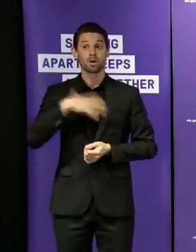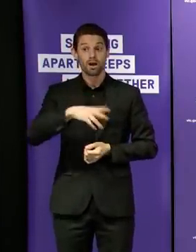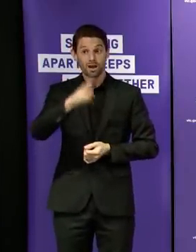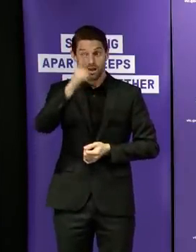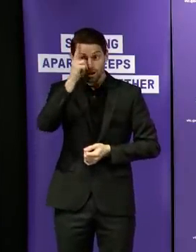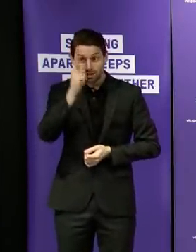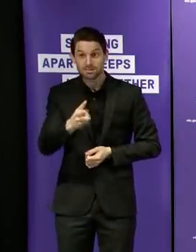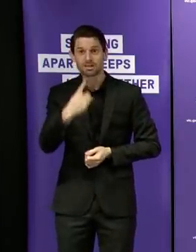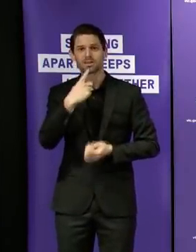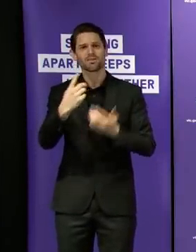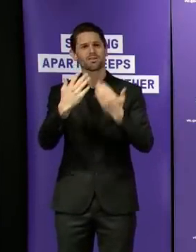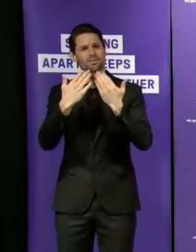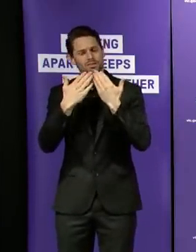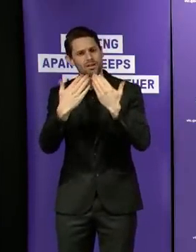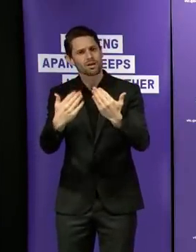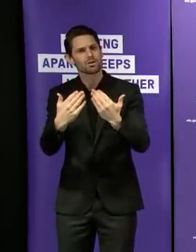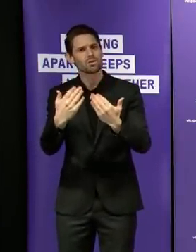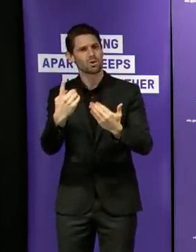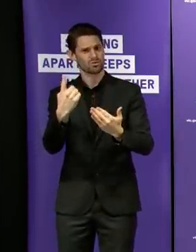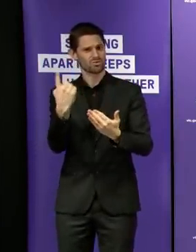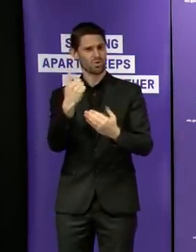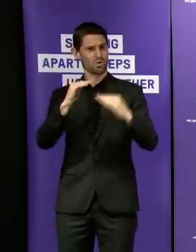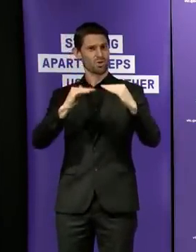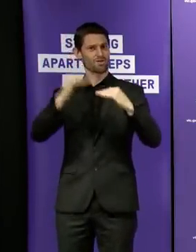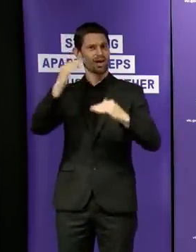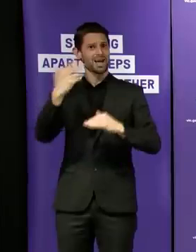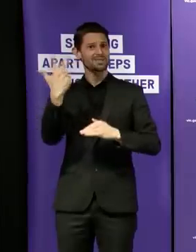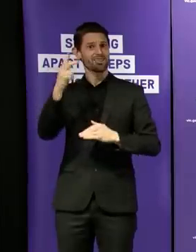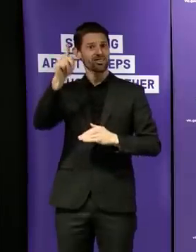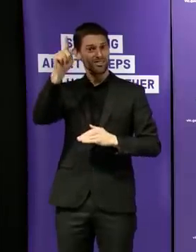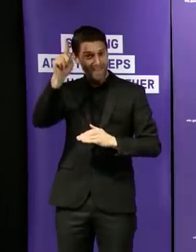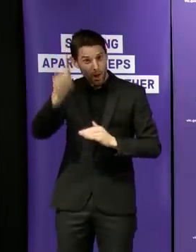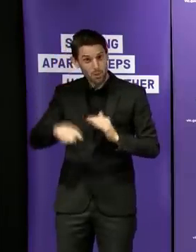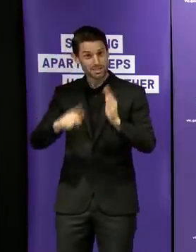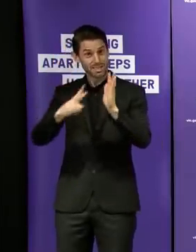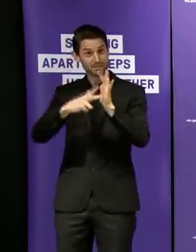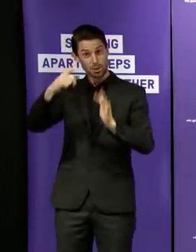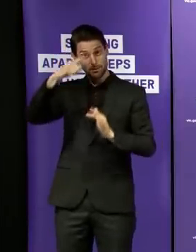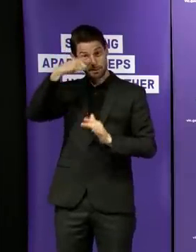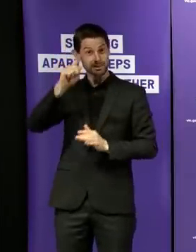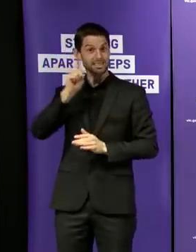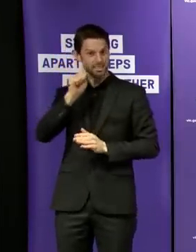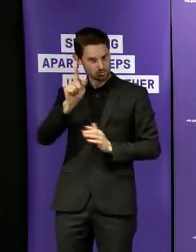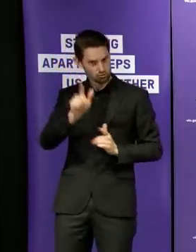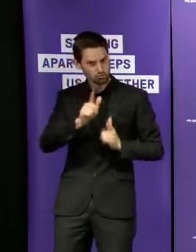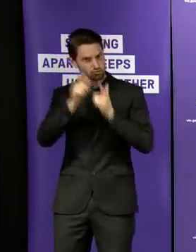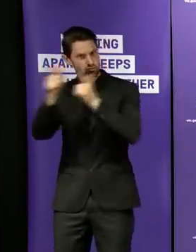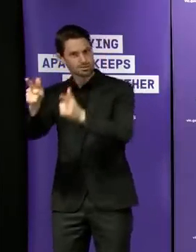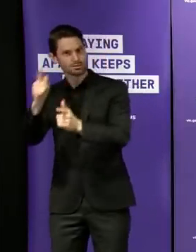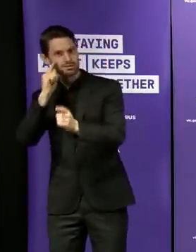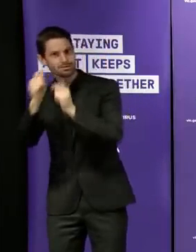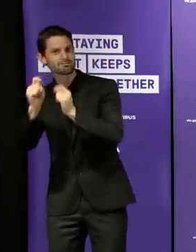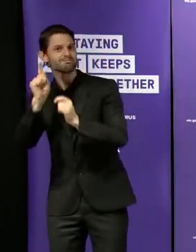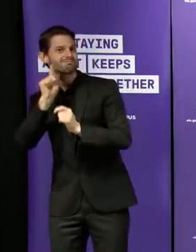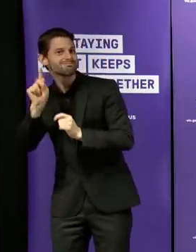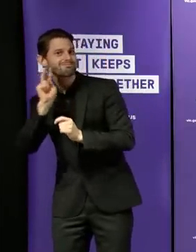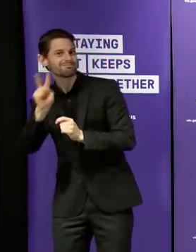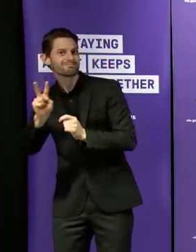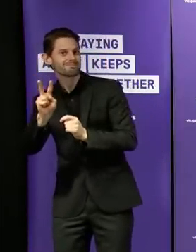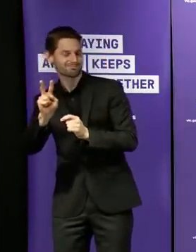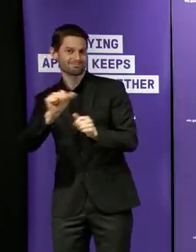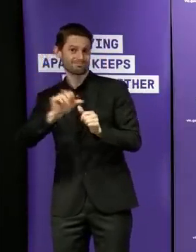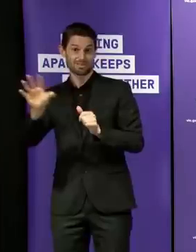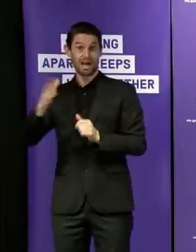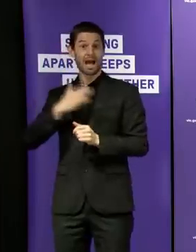and every one of those more than 18,500 Victorians who went and got tested the day before yesterday. We got their results back